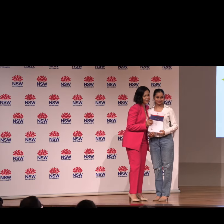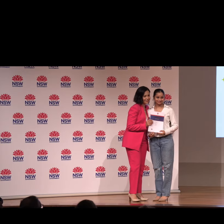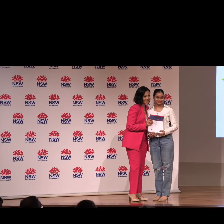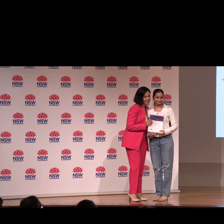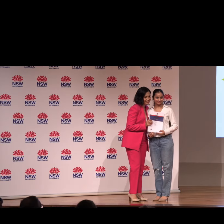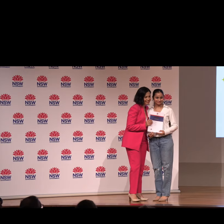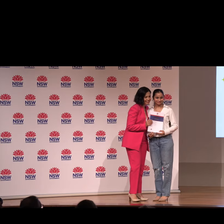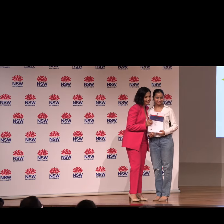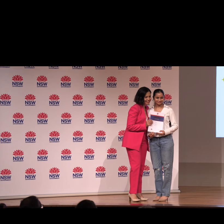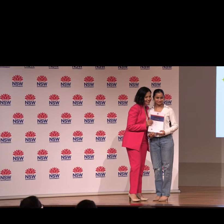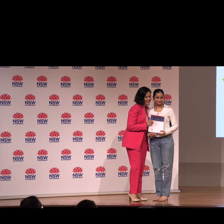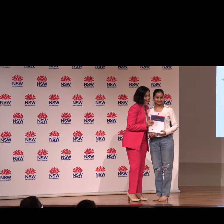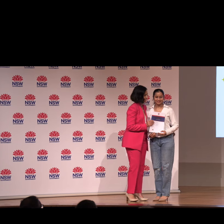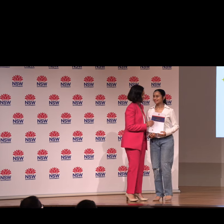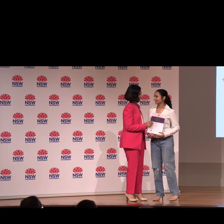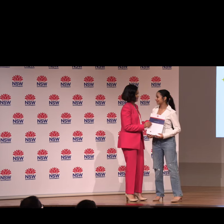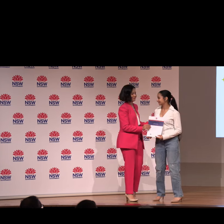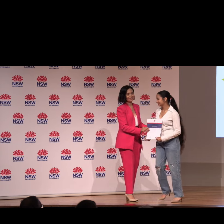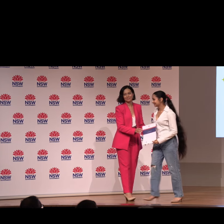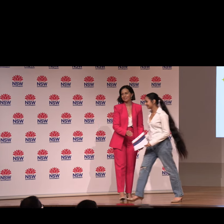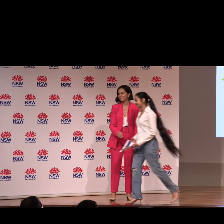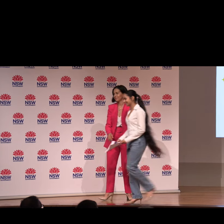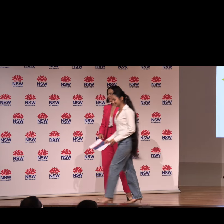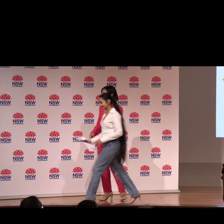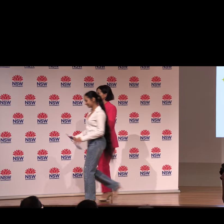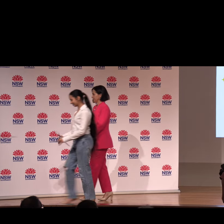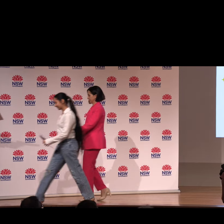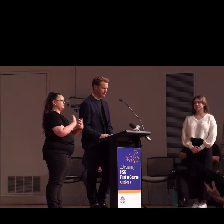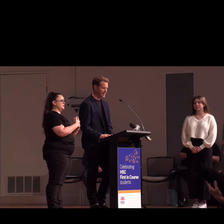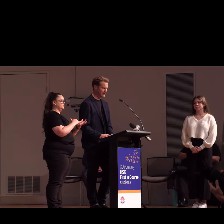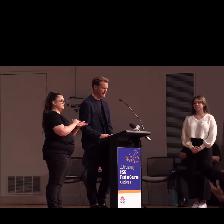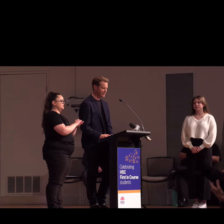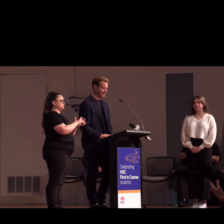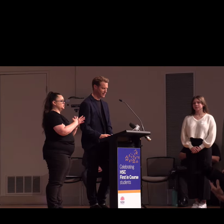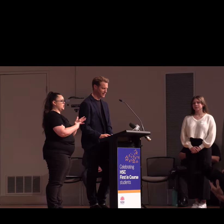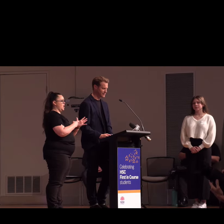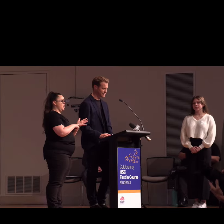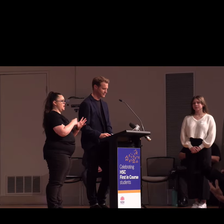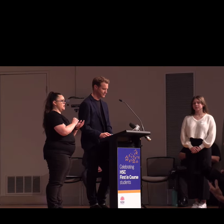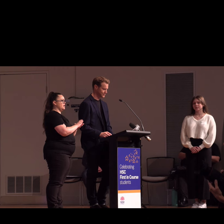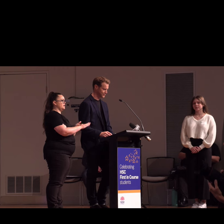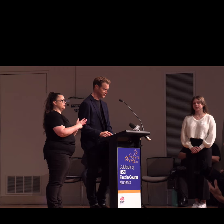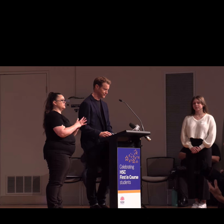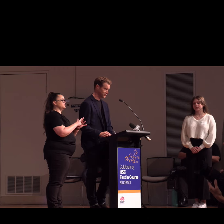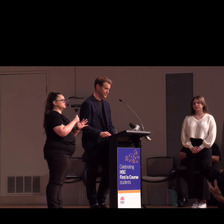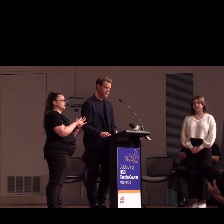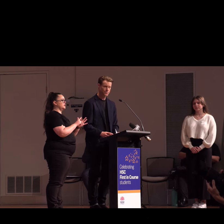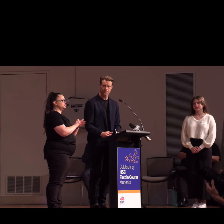In Retail Services Examination, Sharla Ticehurst, St. Mary's Catholic College.